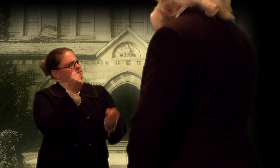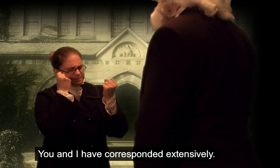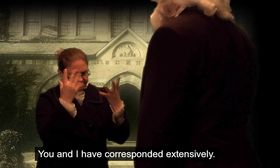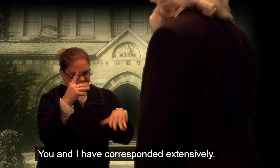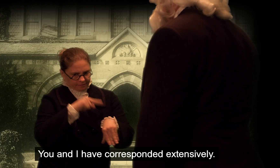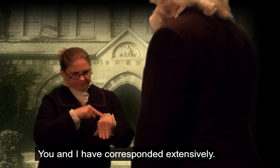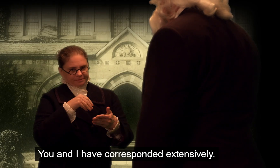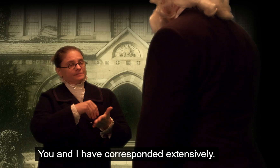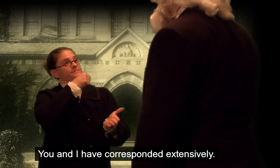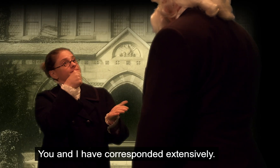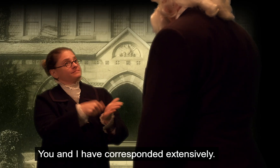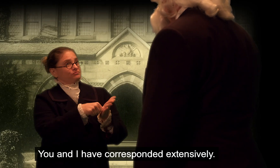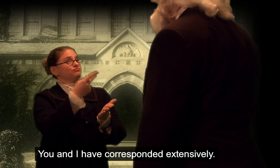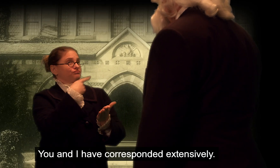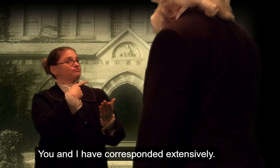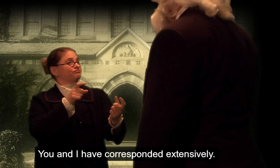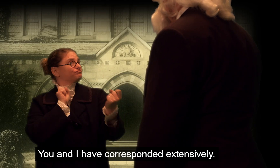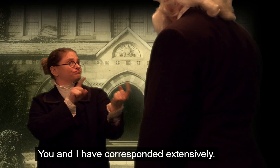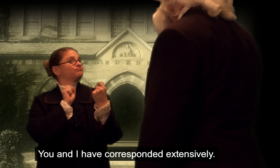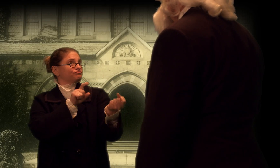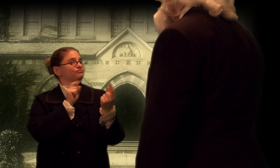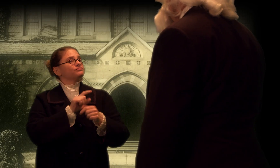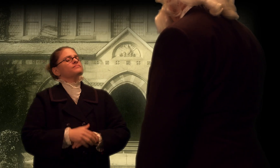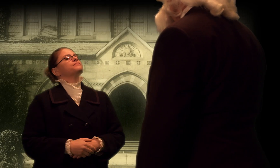You and I have corresponded extensively.